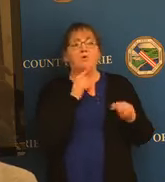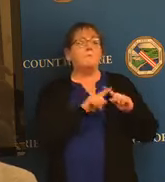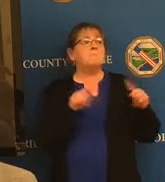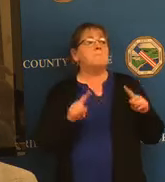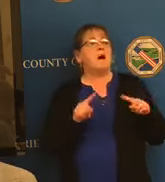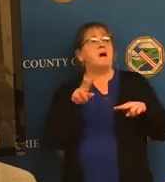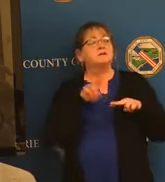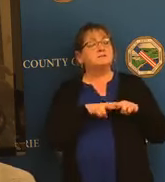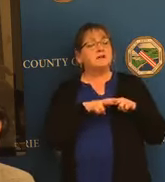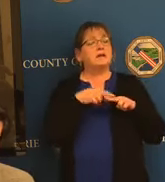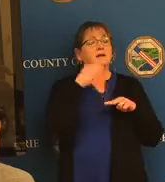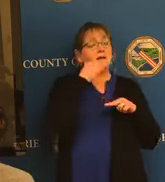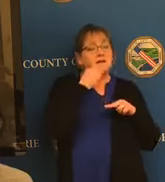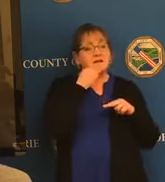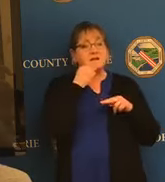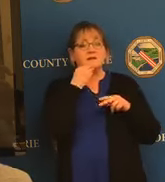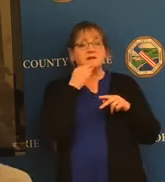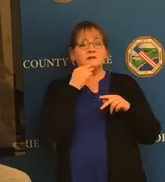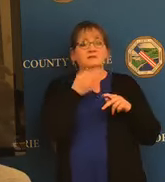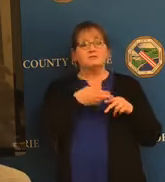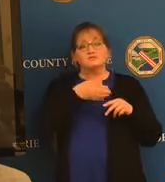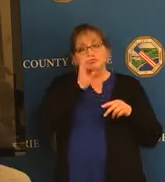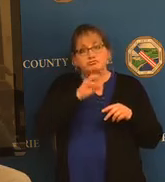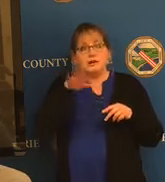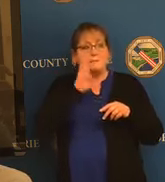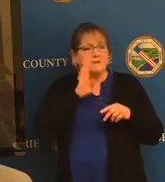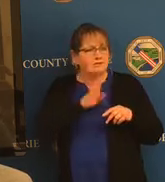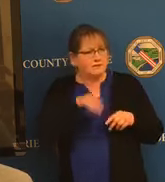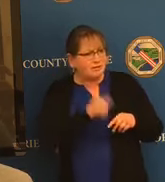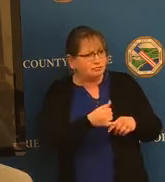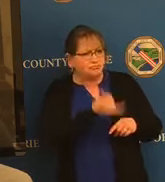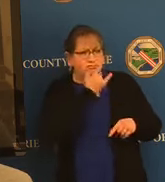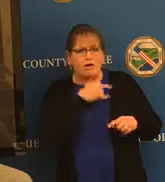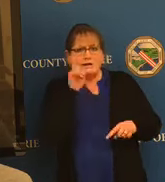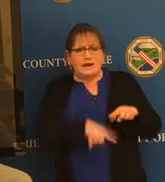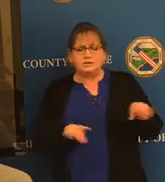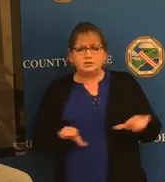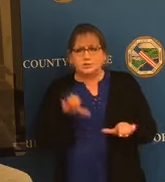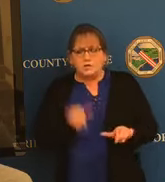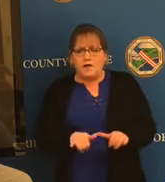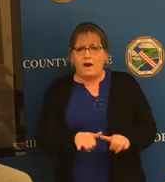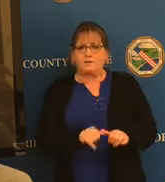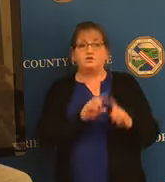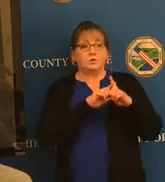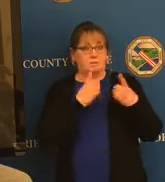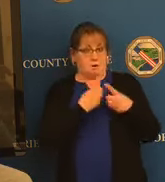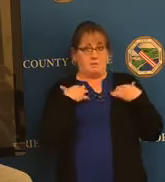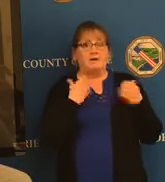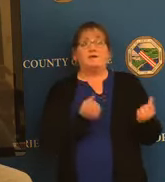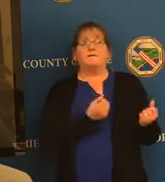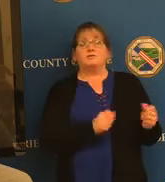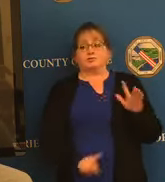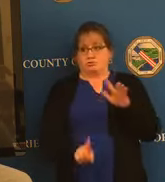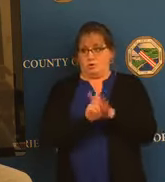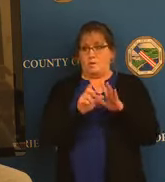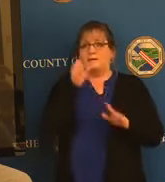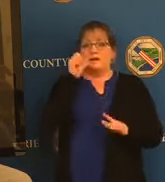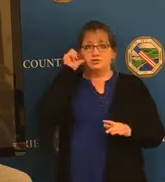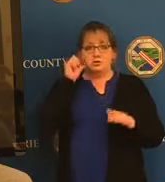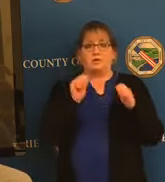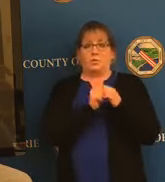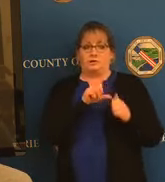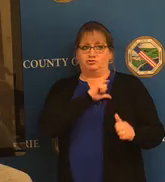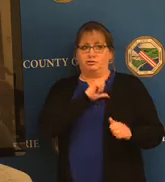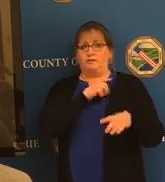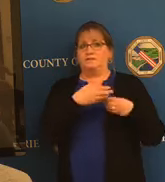grab a beer and hang out while you're waiting, which is wrong. You can't do that. So the Department of Health came yesterday with the Erie County Sheriff's